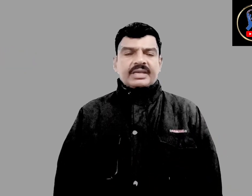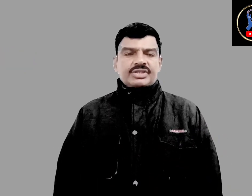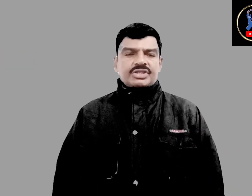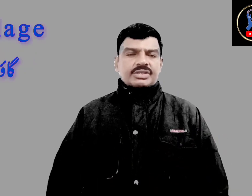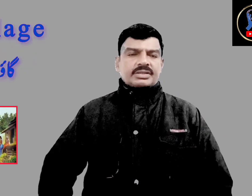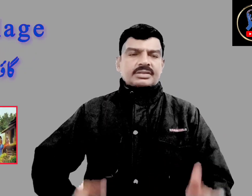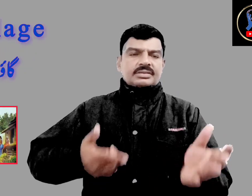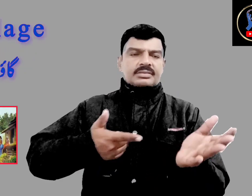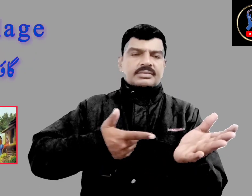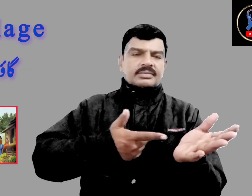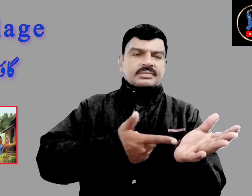village,